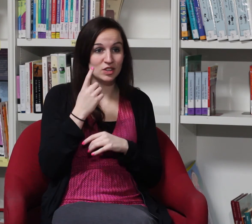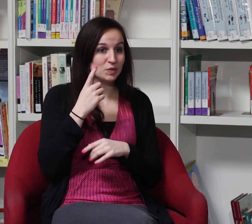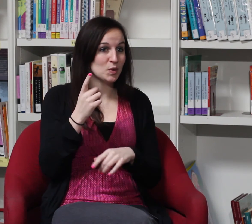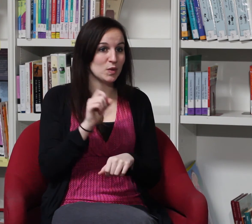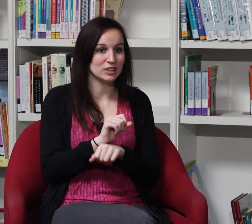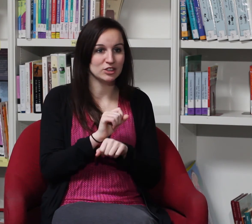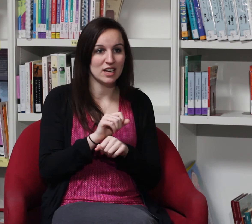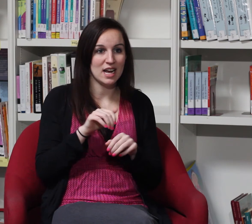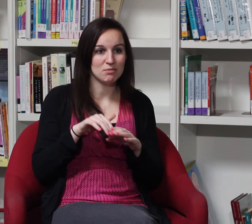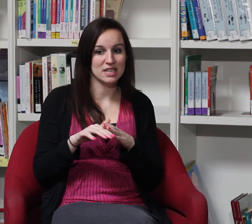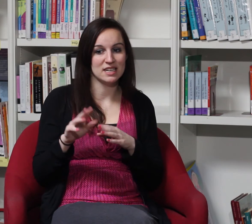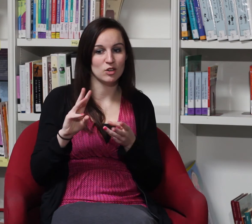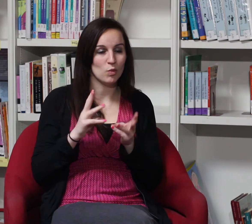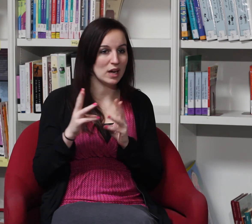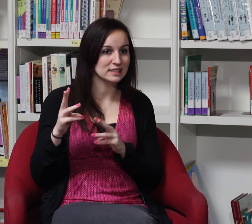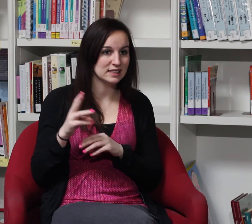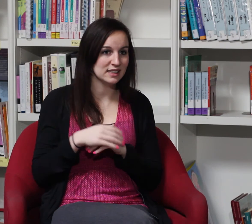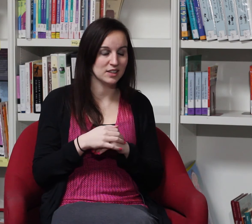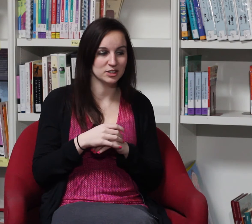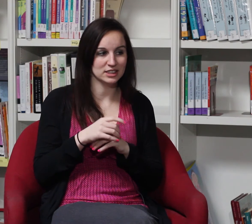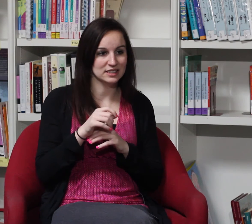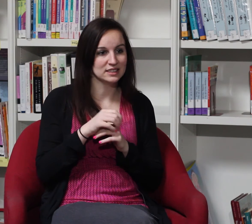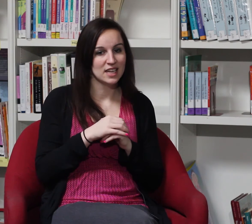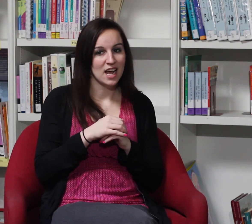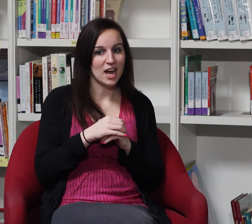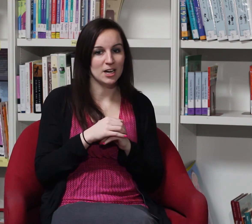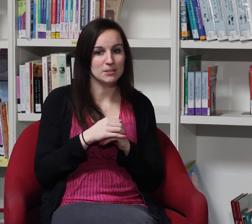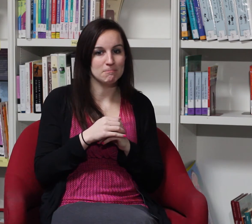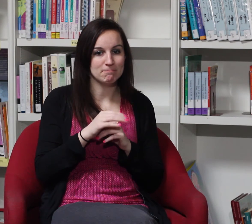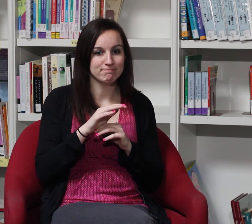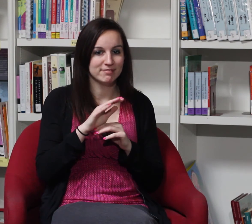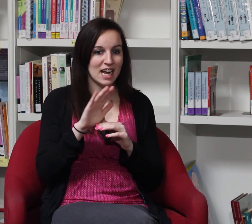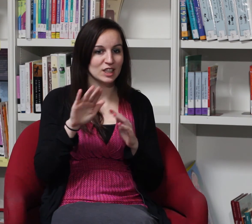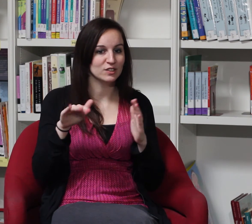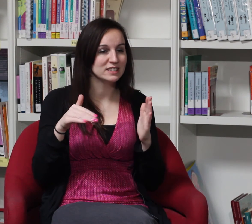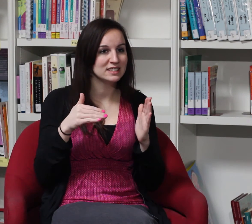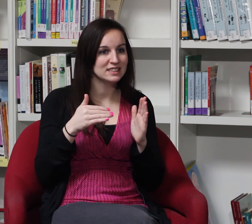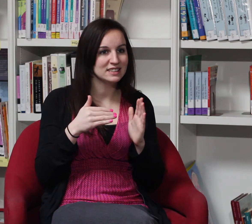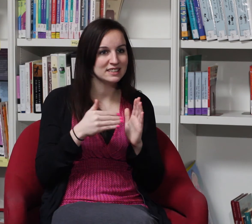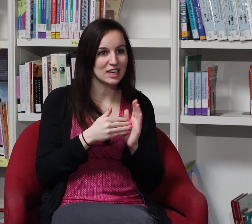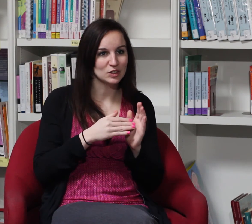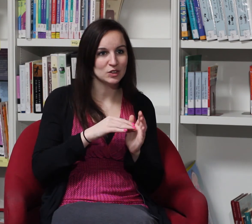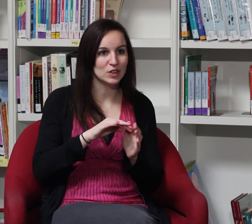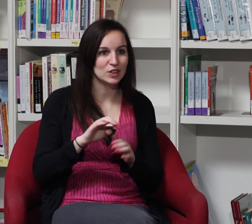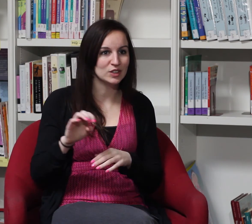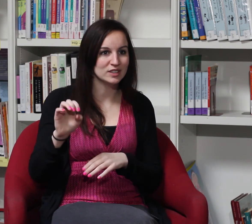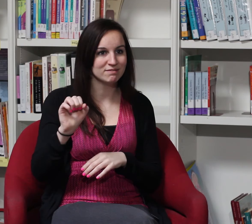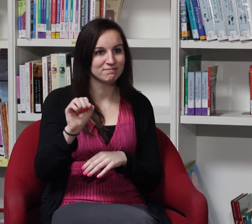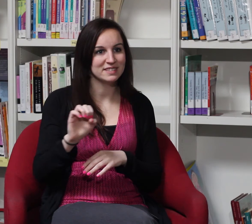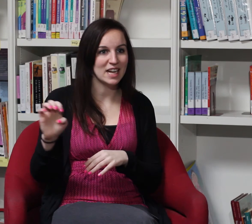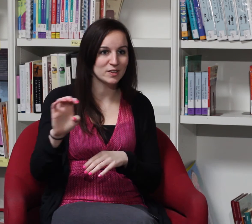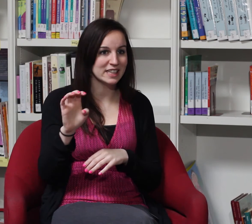for one job in Wastika, which is kind of central,